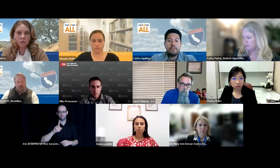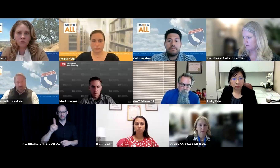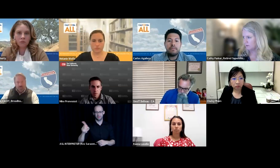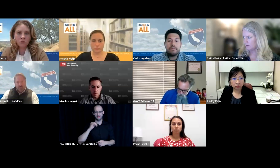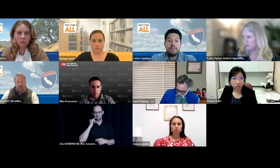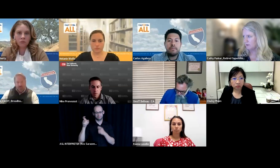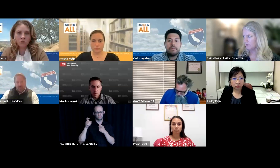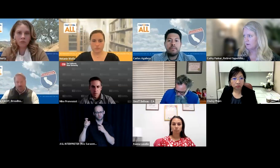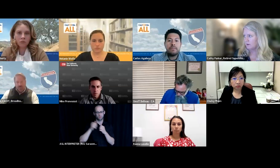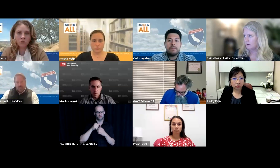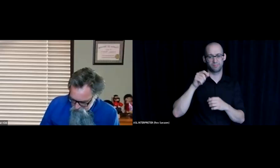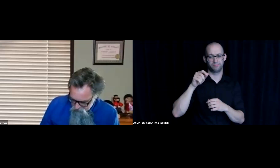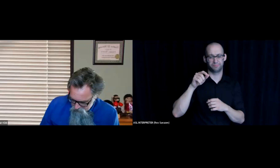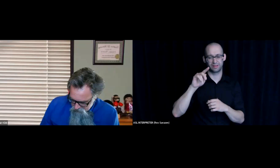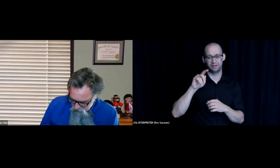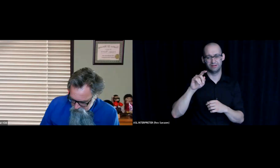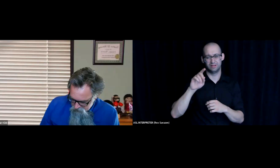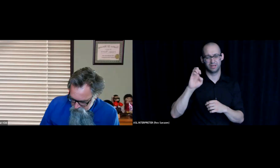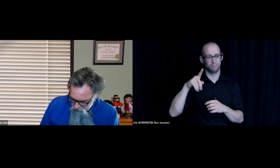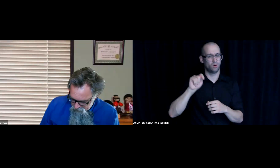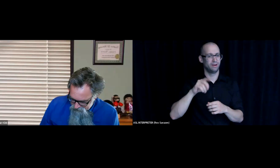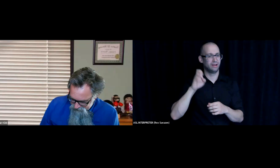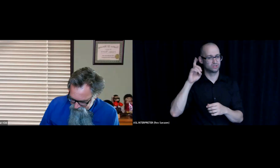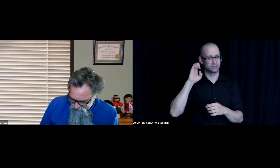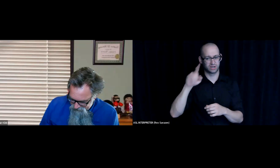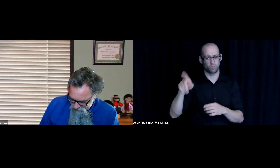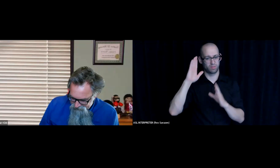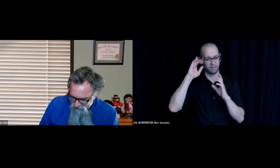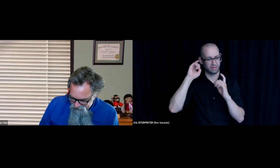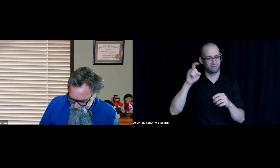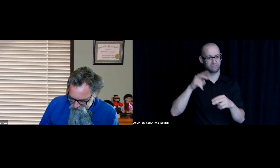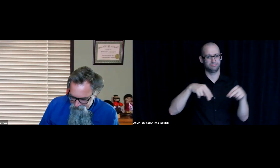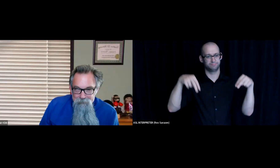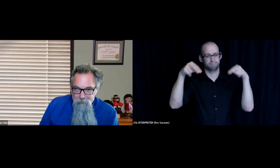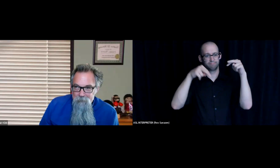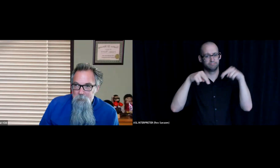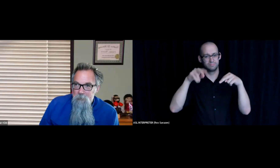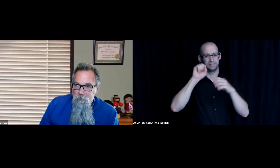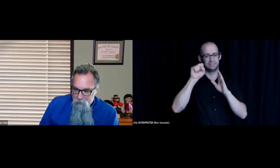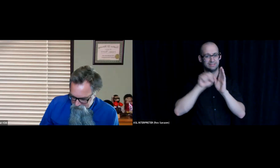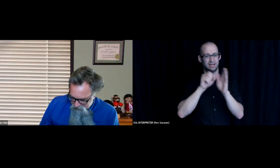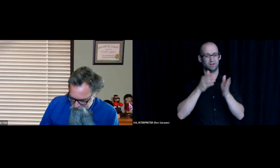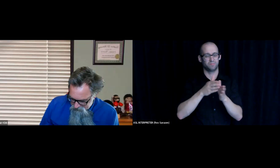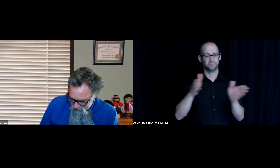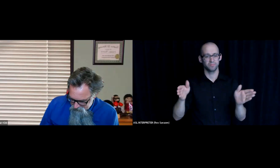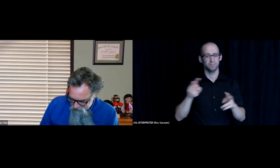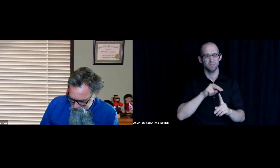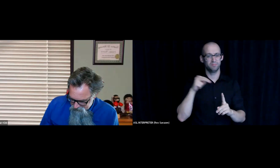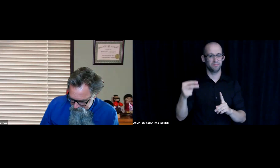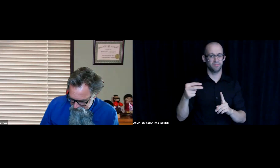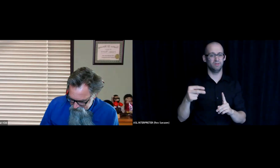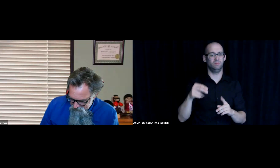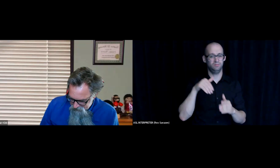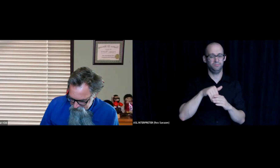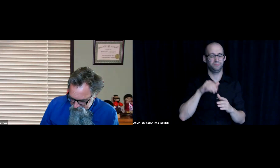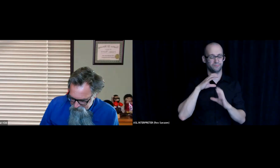Education and is going to kind of bring the 30,000-foot statewide perspective to the conversation and